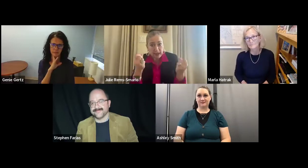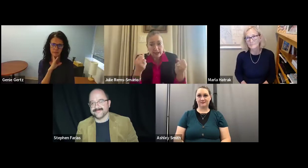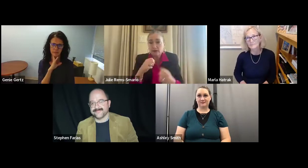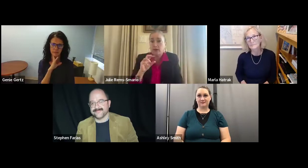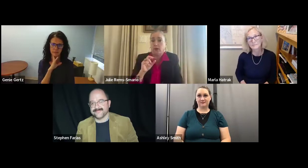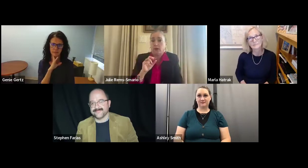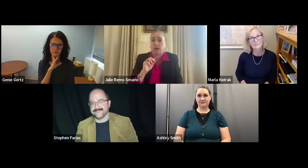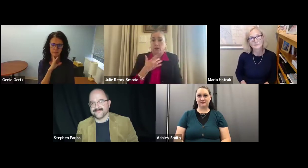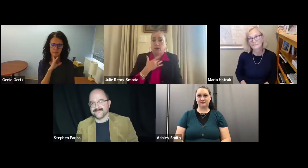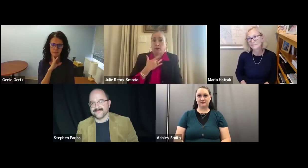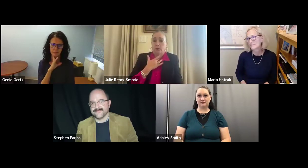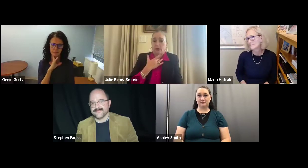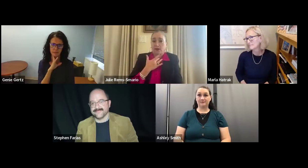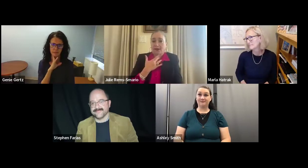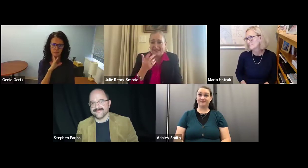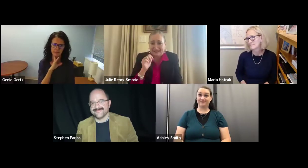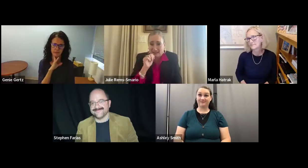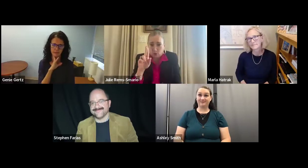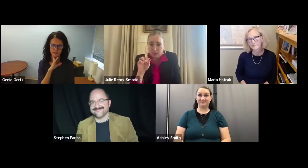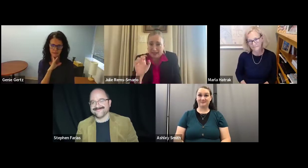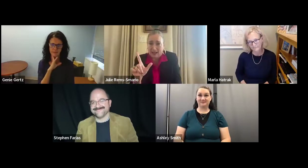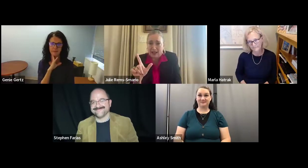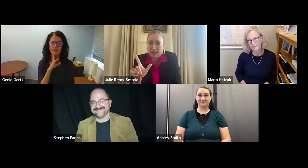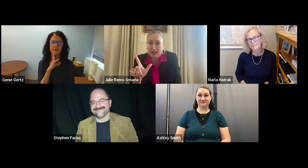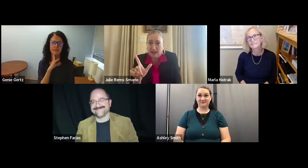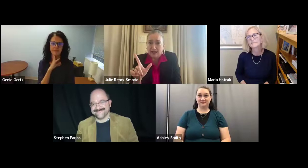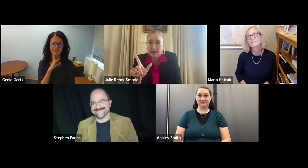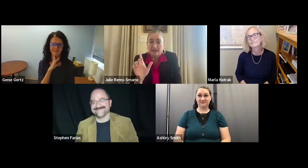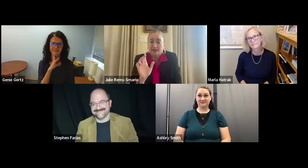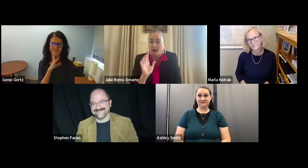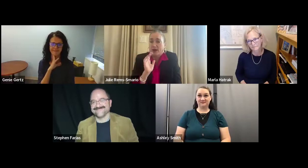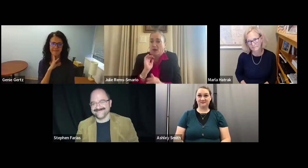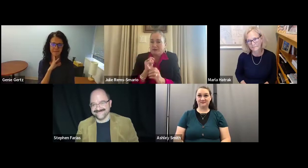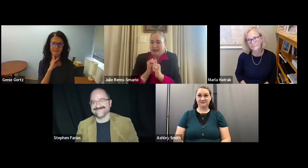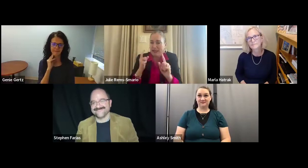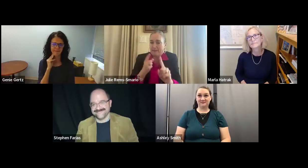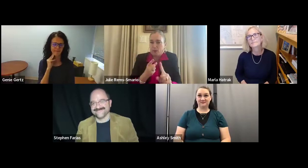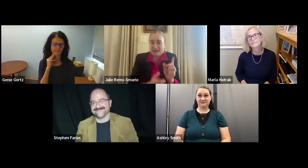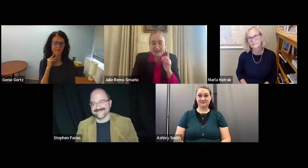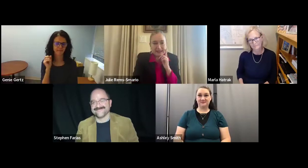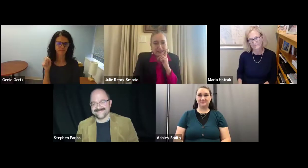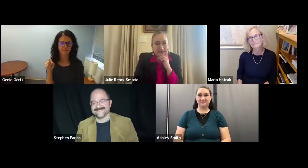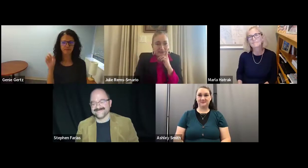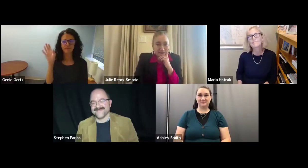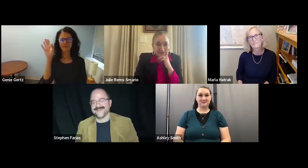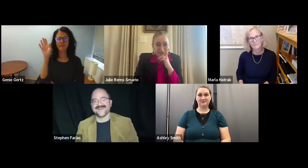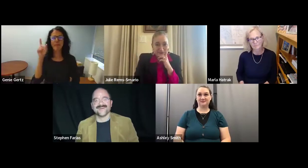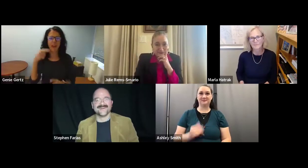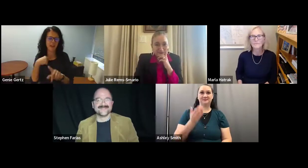have that currently. What we see is that people do not know how to sign. So it is not a universally